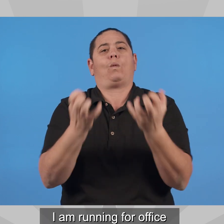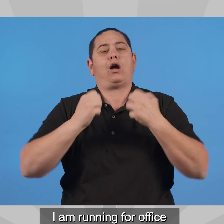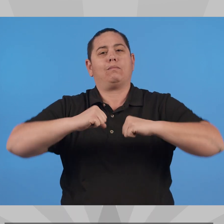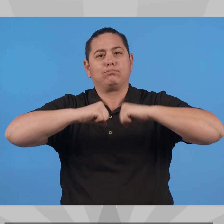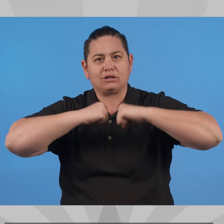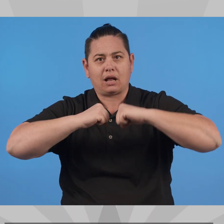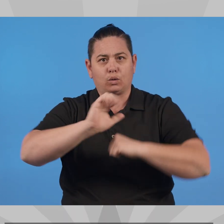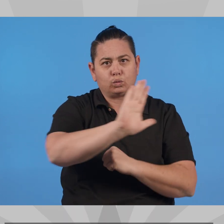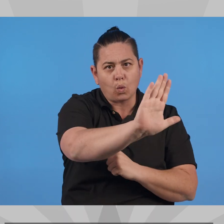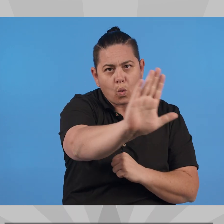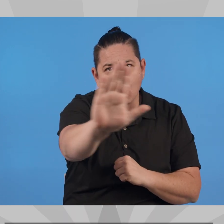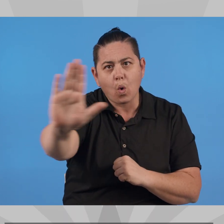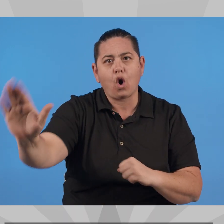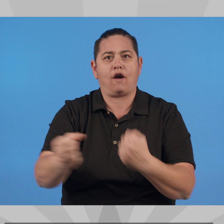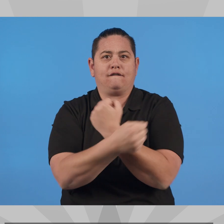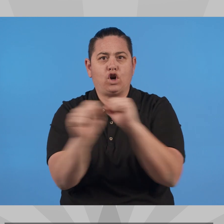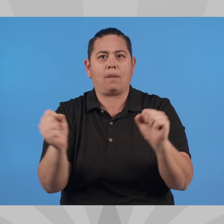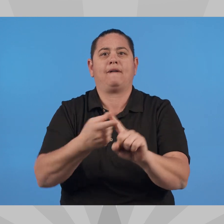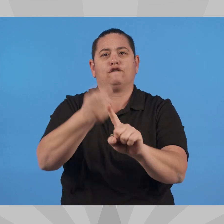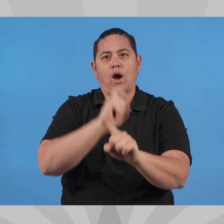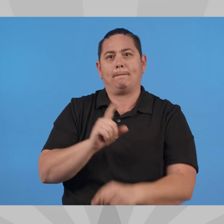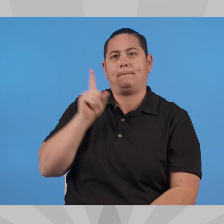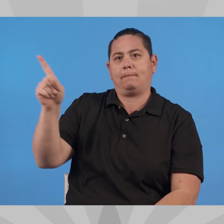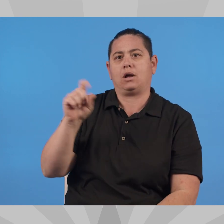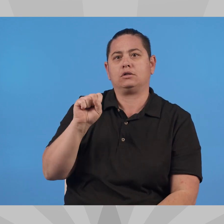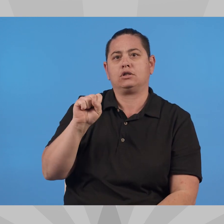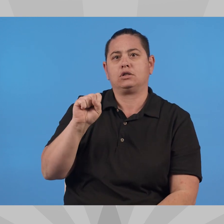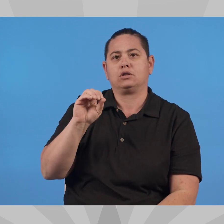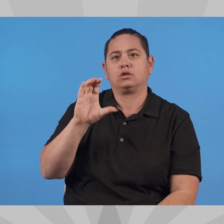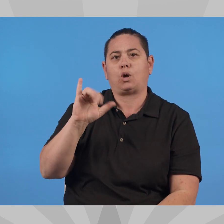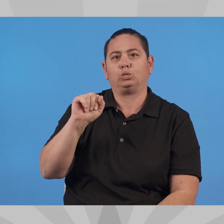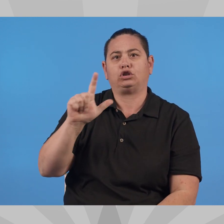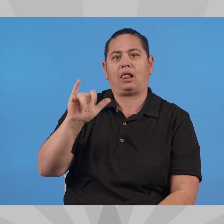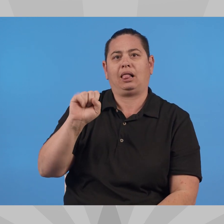to protect our freedom from the socialist agenda.